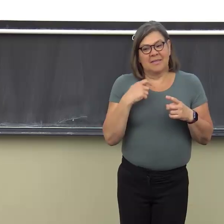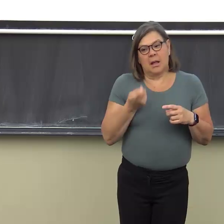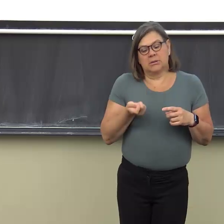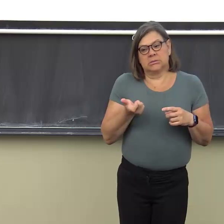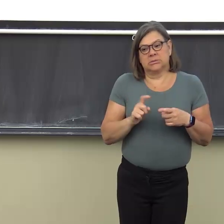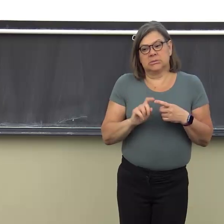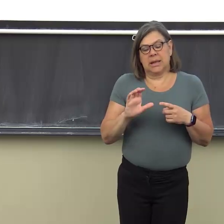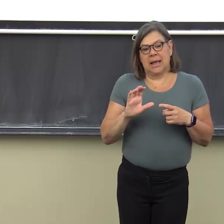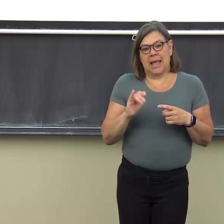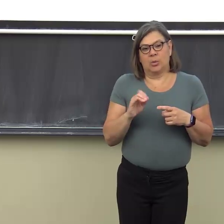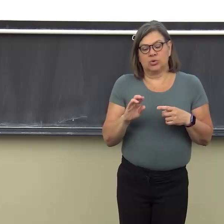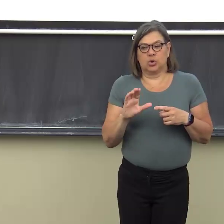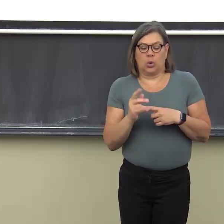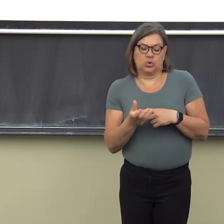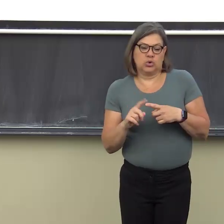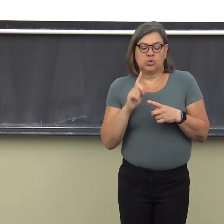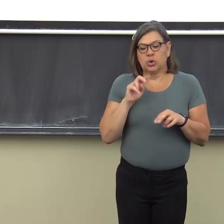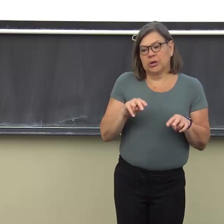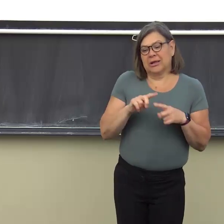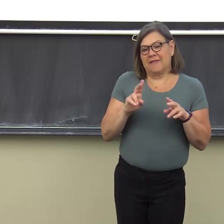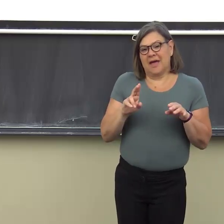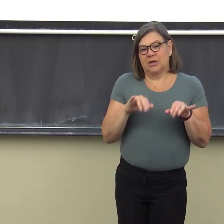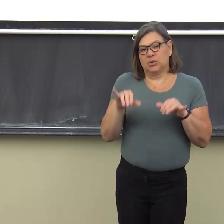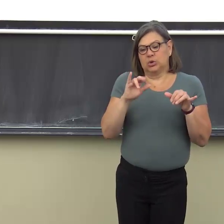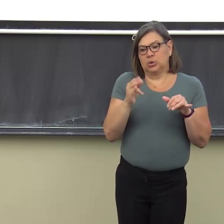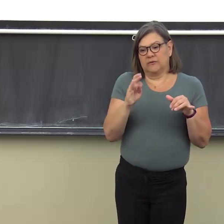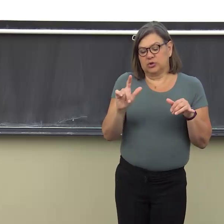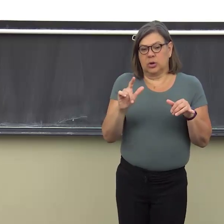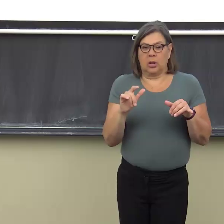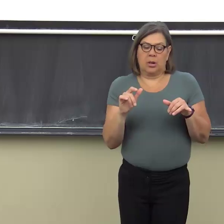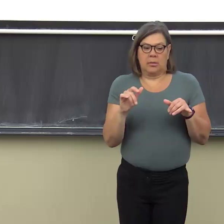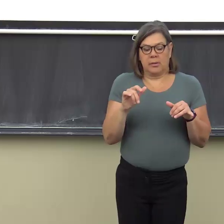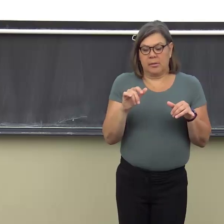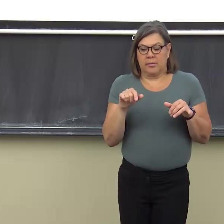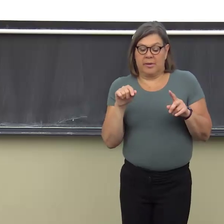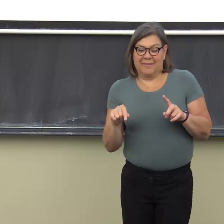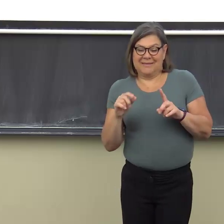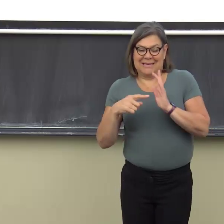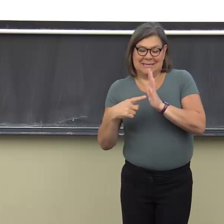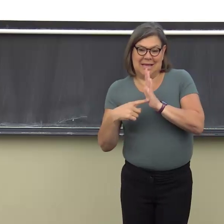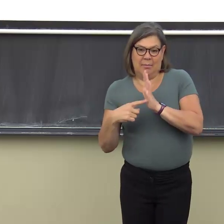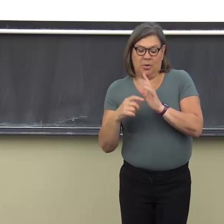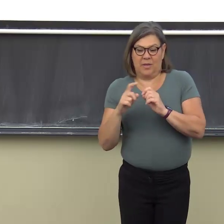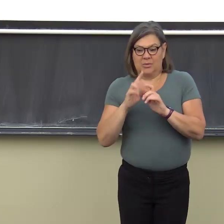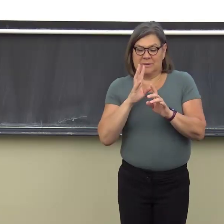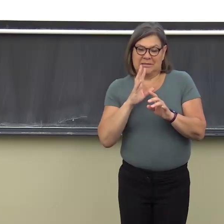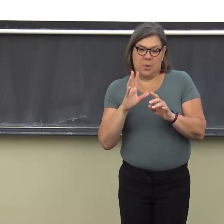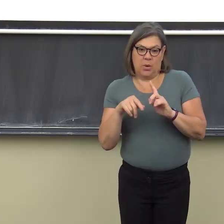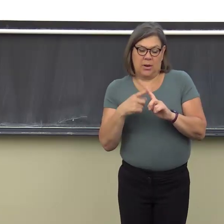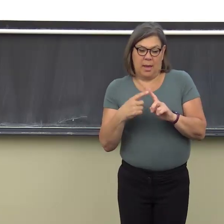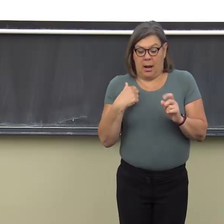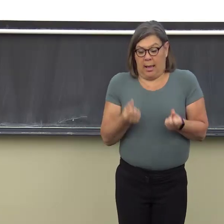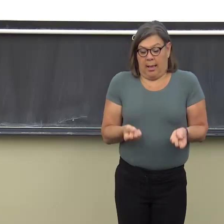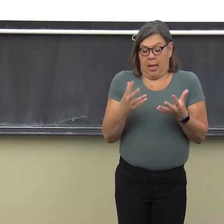we're always looking for these universalizing, okay, this is the way, and then we do. It's like this example that was being spoken of, how